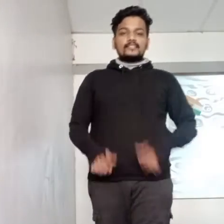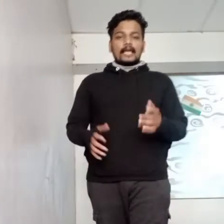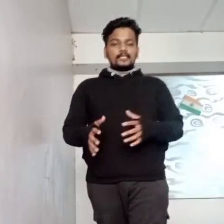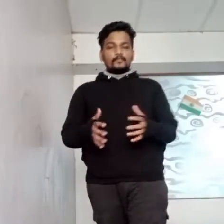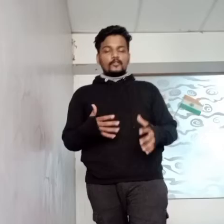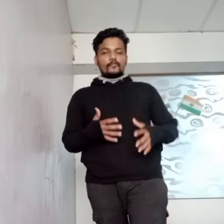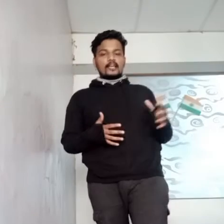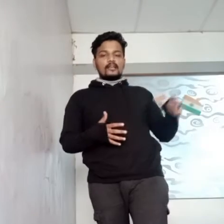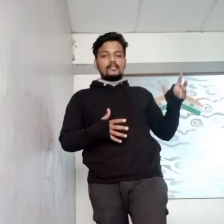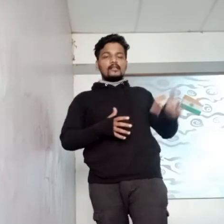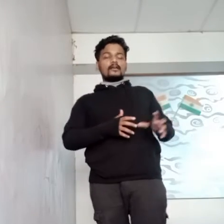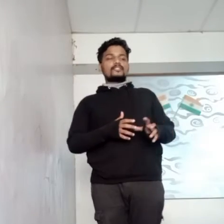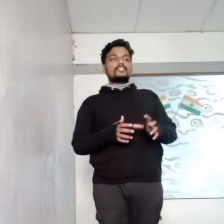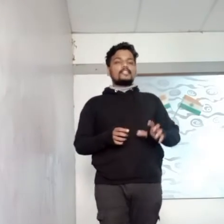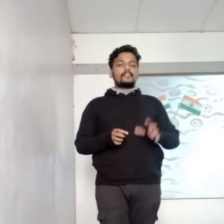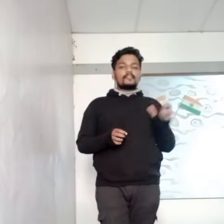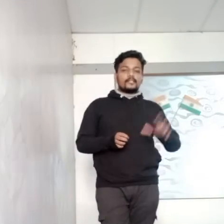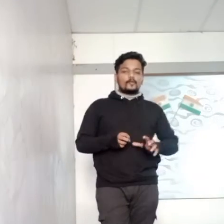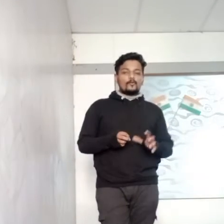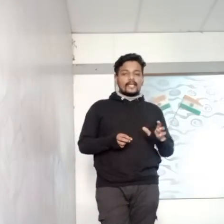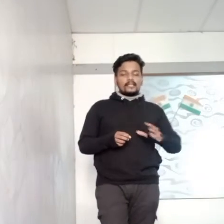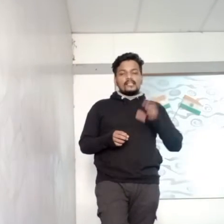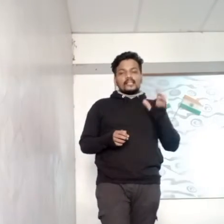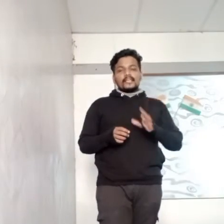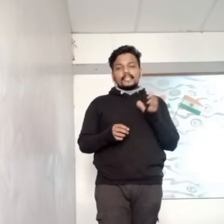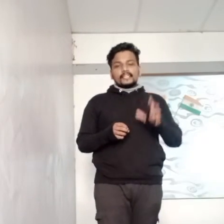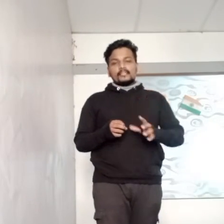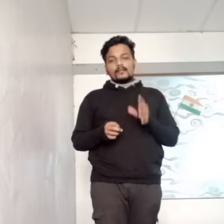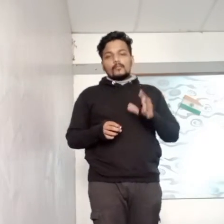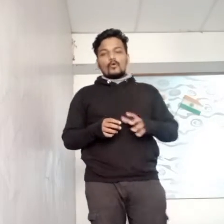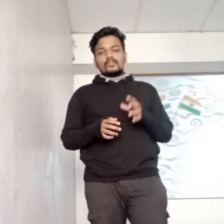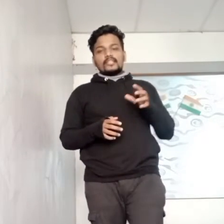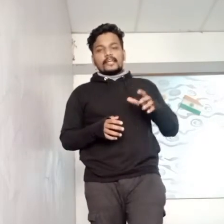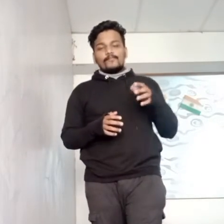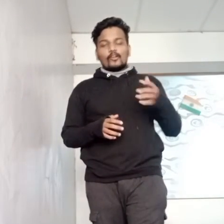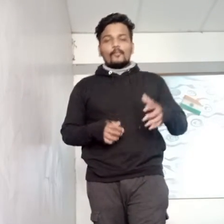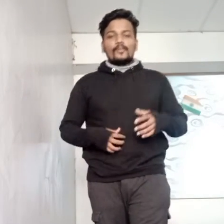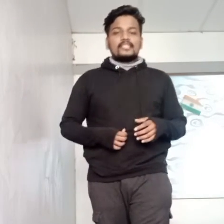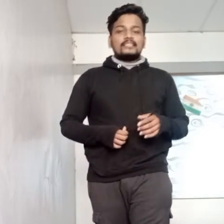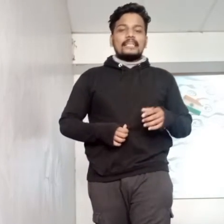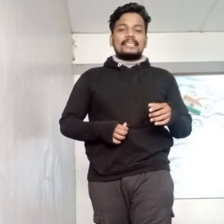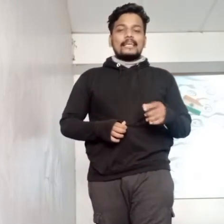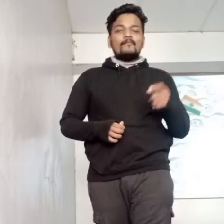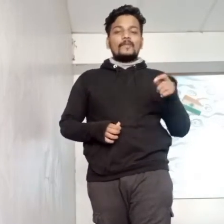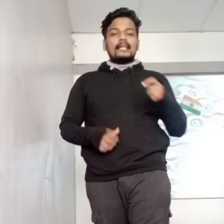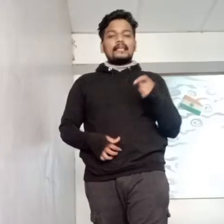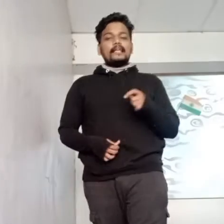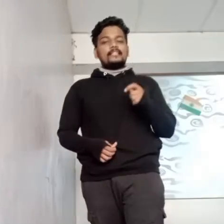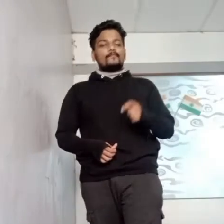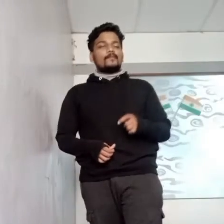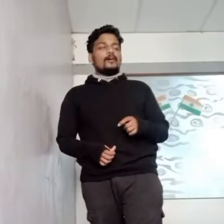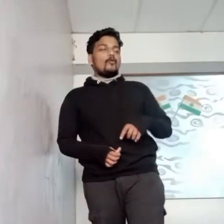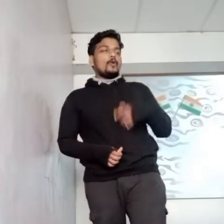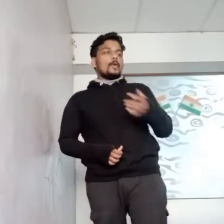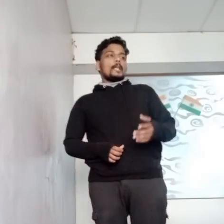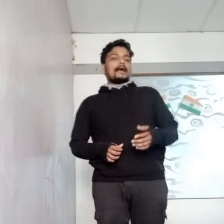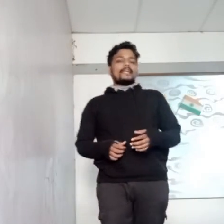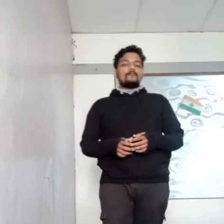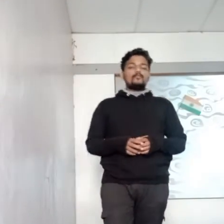size, but we are still require creating more thread for operation. That time we are creating again one more